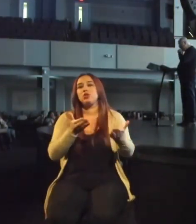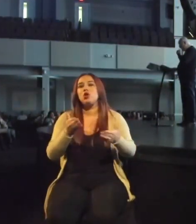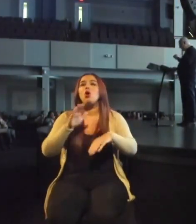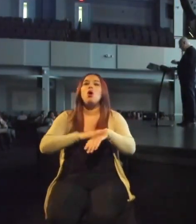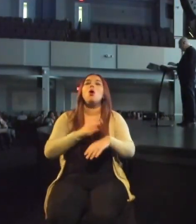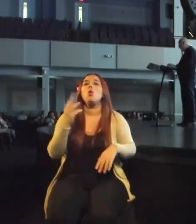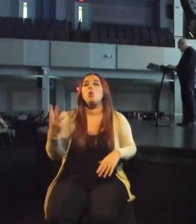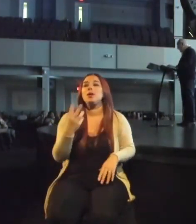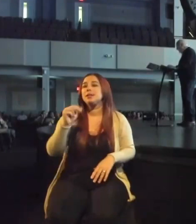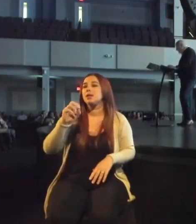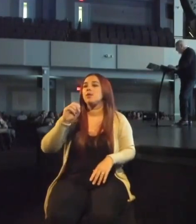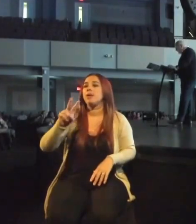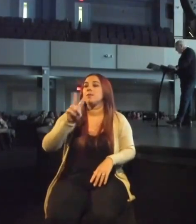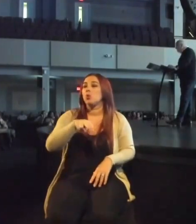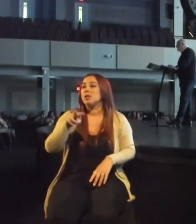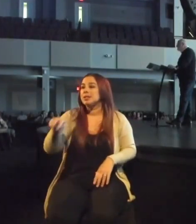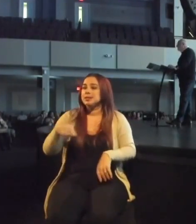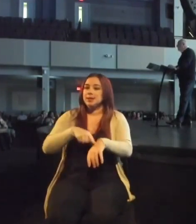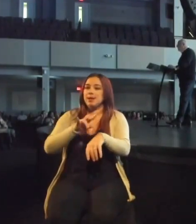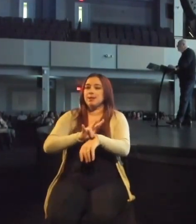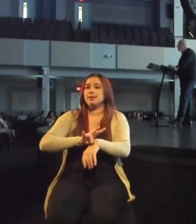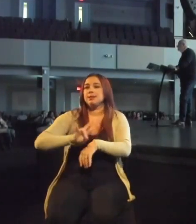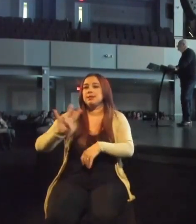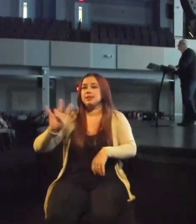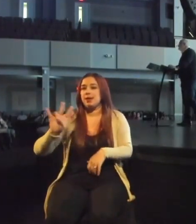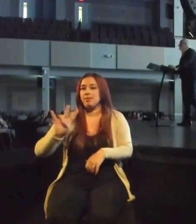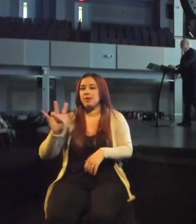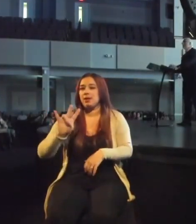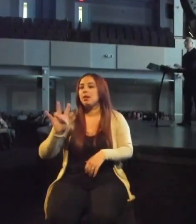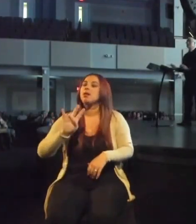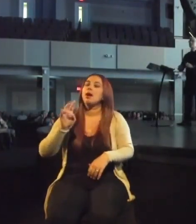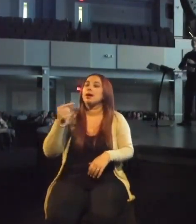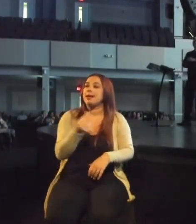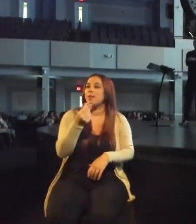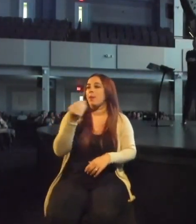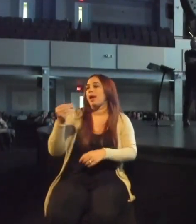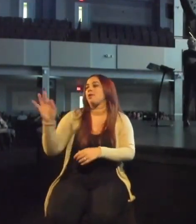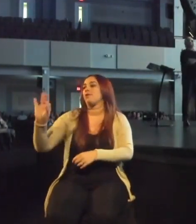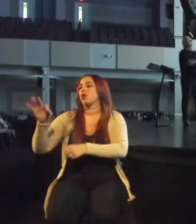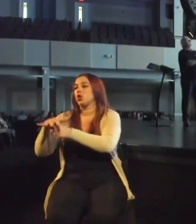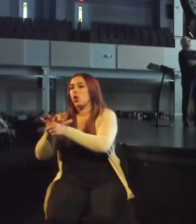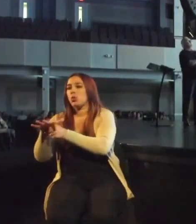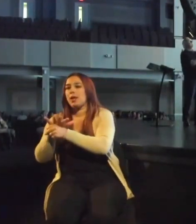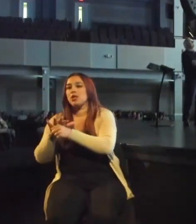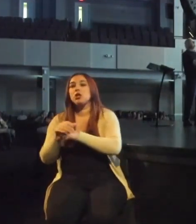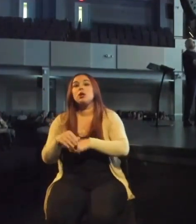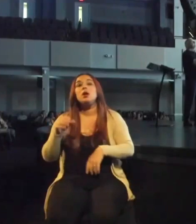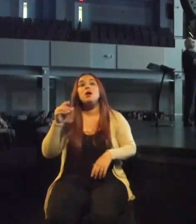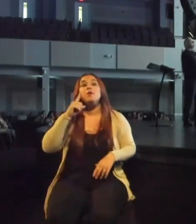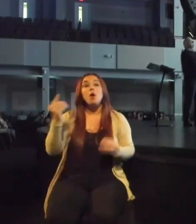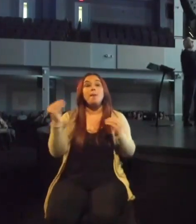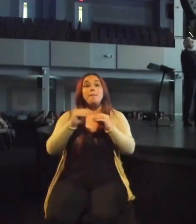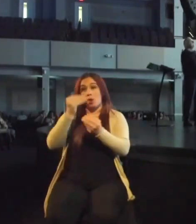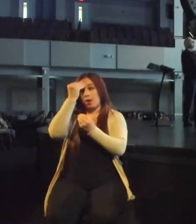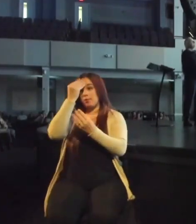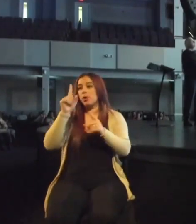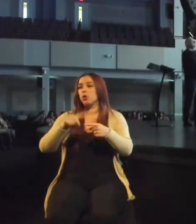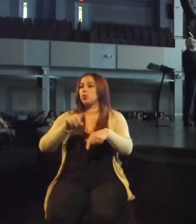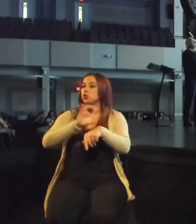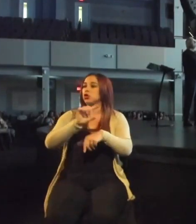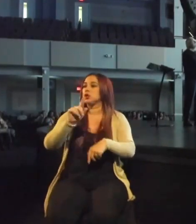happening on Wednesday, November 22nd at 7 p.m. in both Gaithersburg and Frederick. For more details, visit